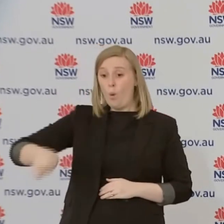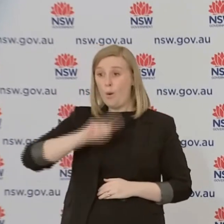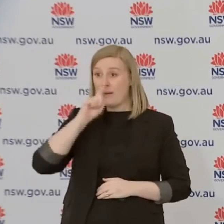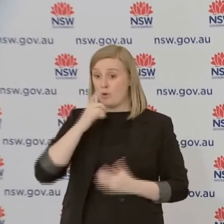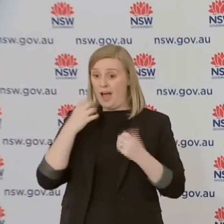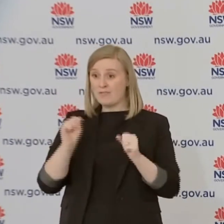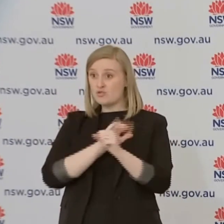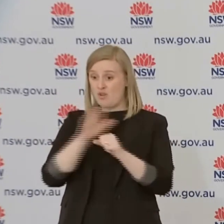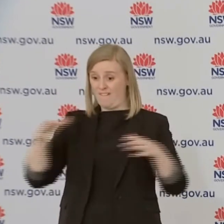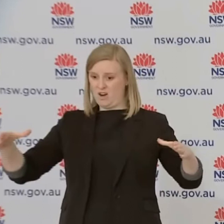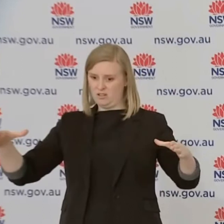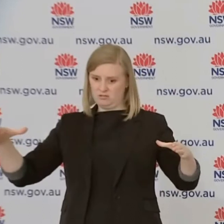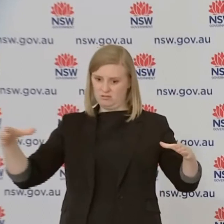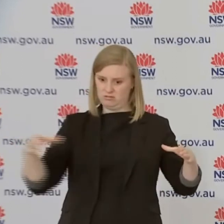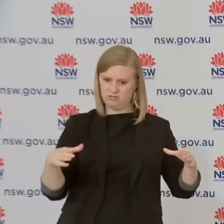issue.